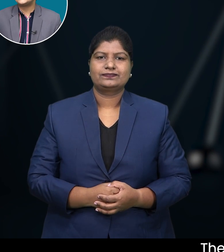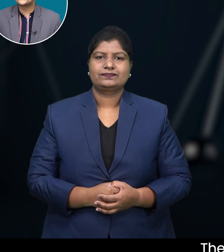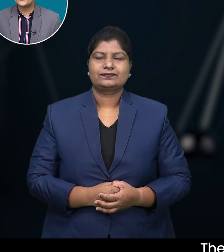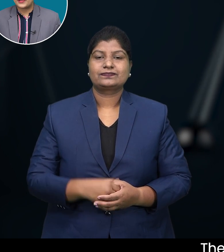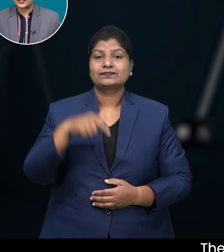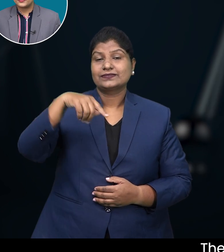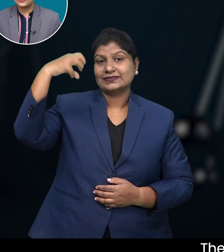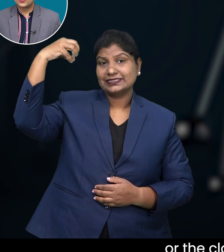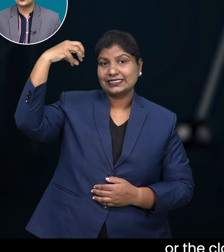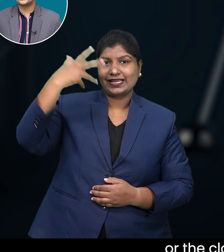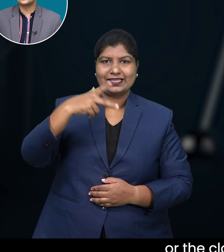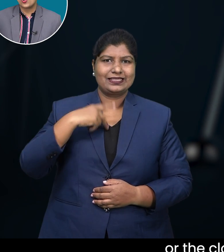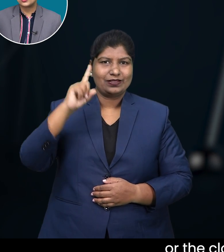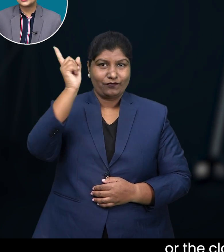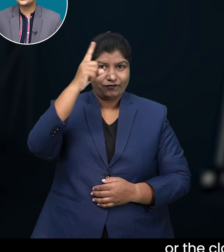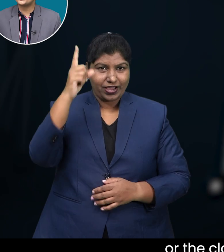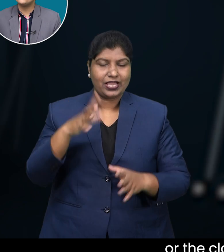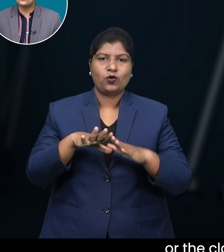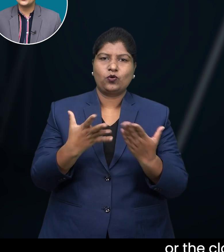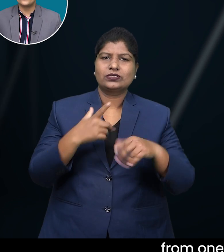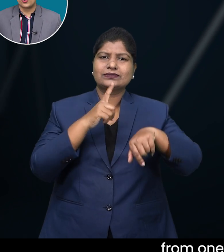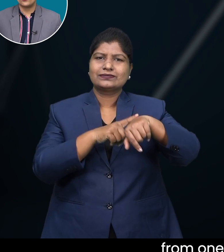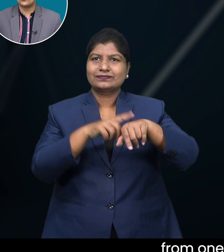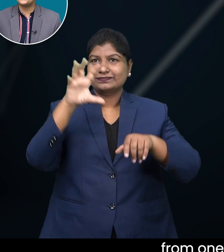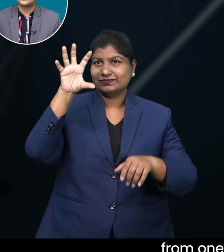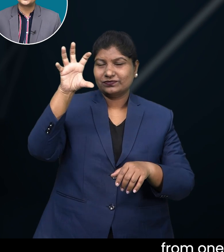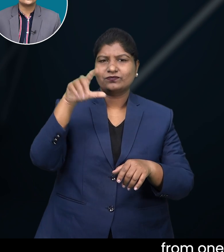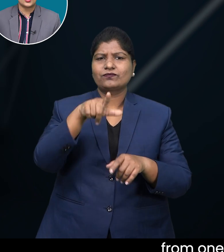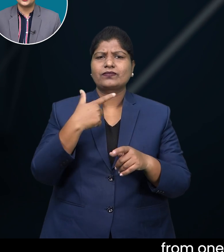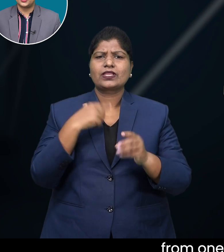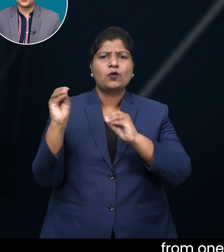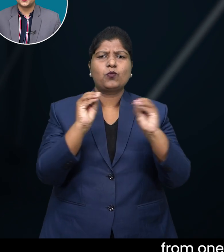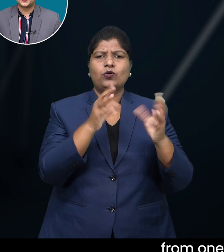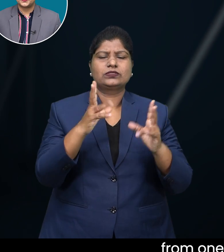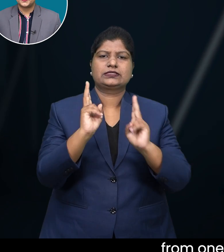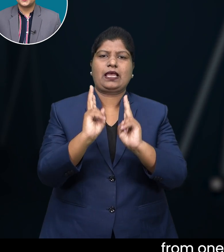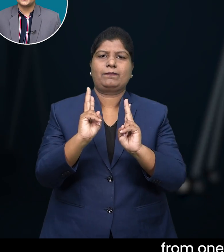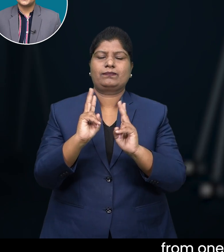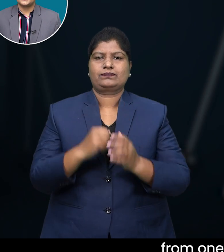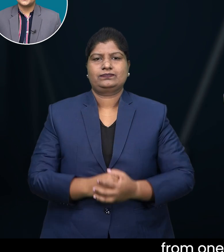The electric fan or the clock is not moving from one place to another,